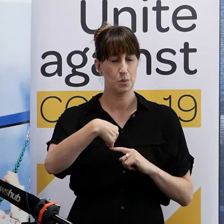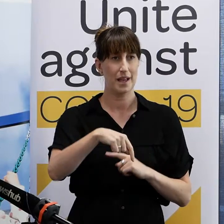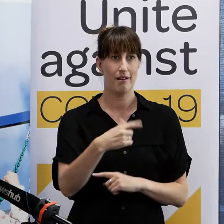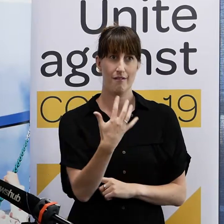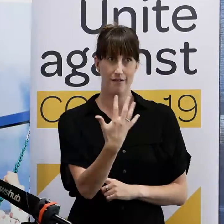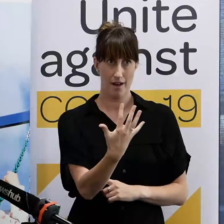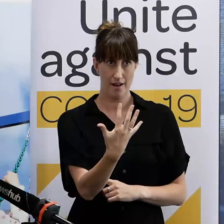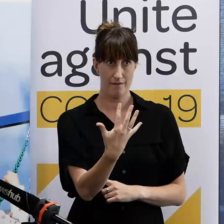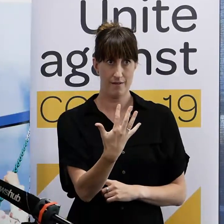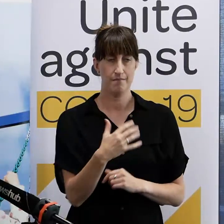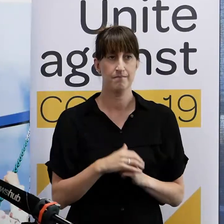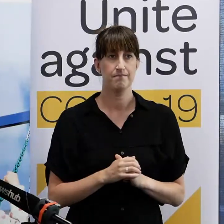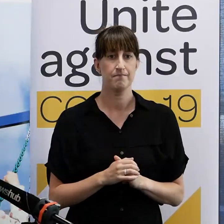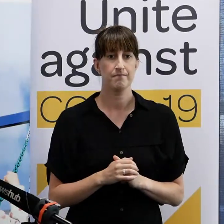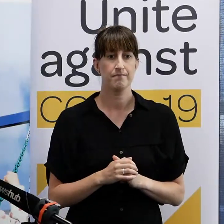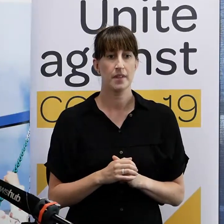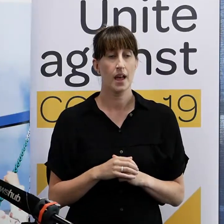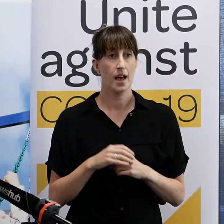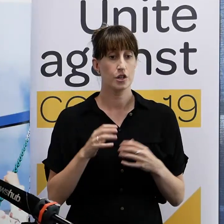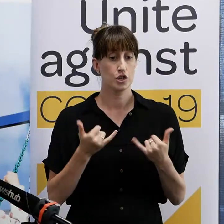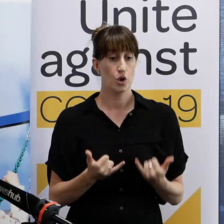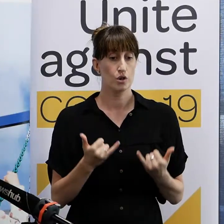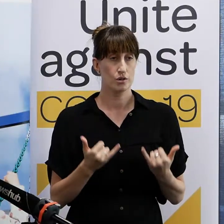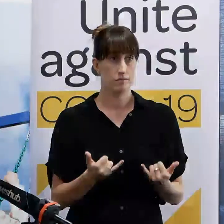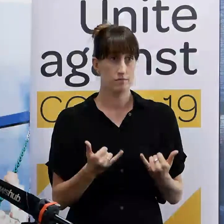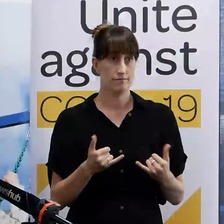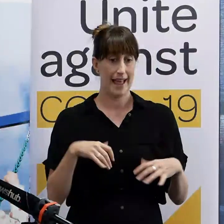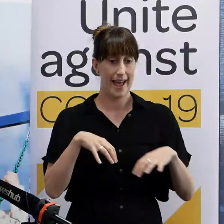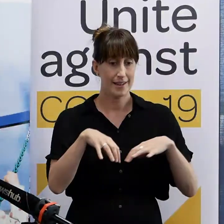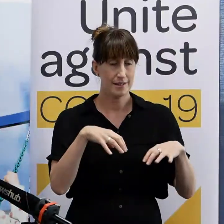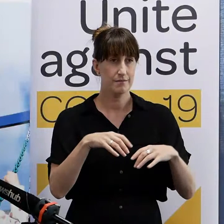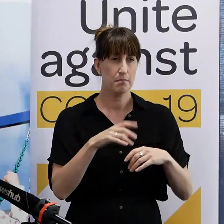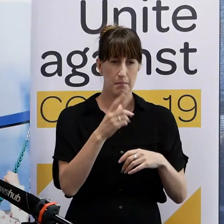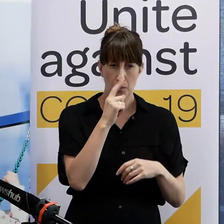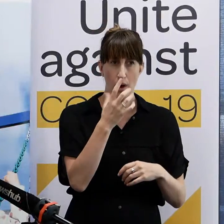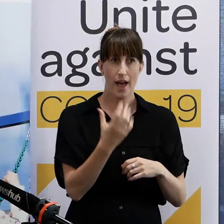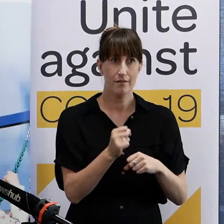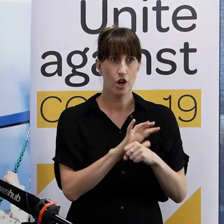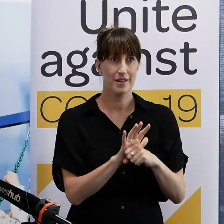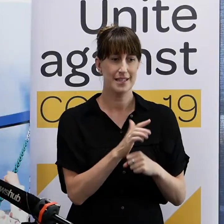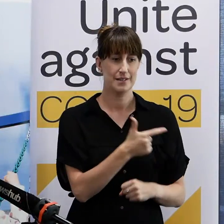number of active cases today is 74, and our total number of confirmed cases is